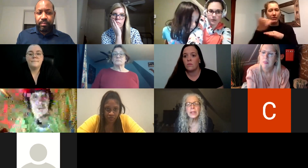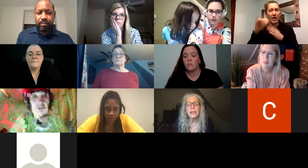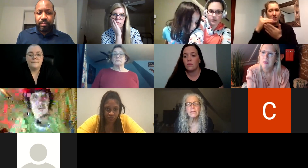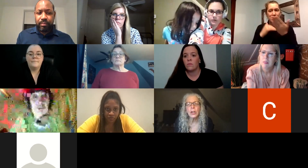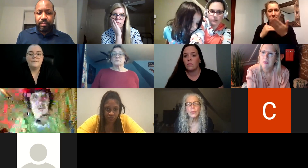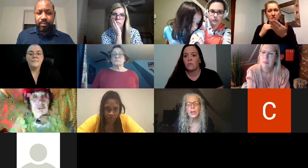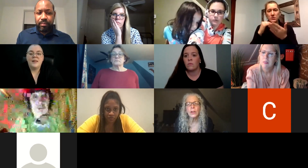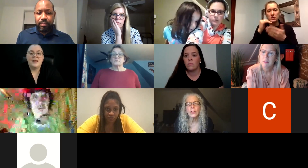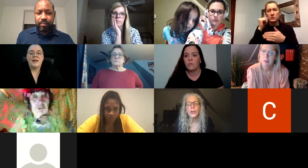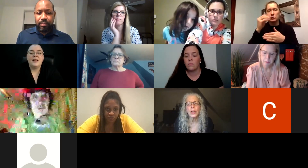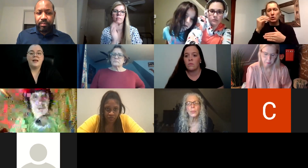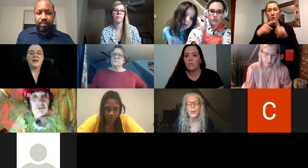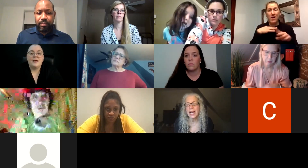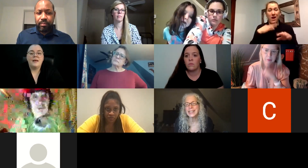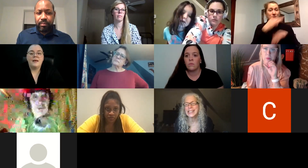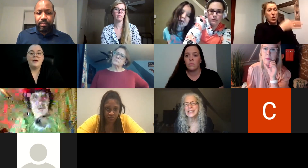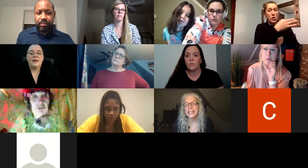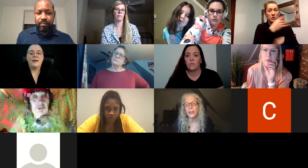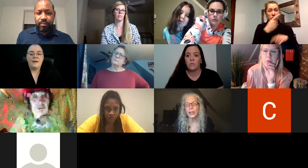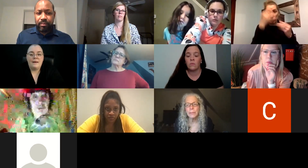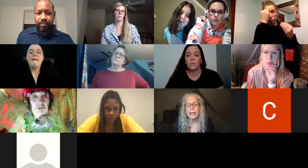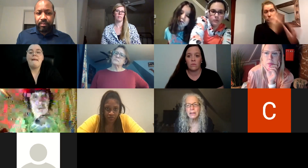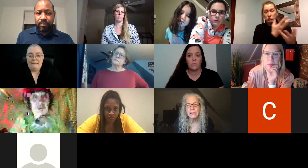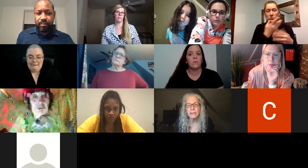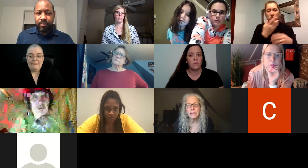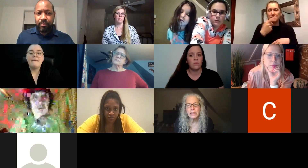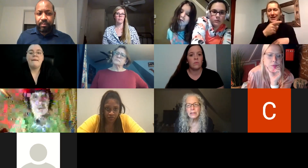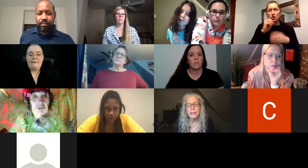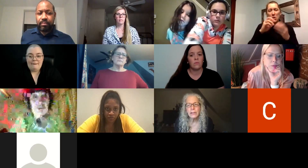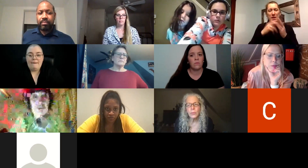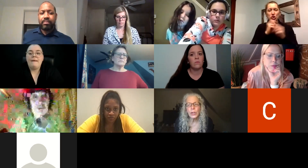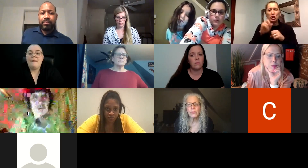Something, that so that we're not CCing your email. We could